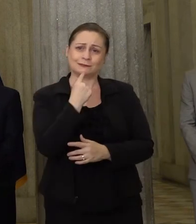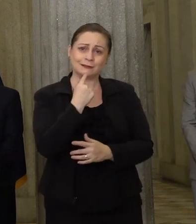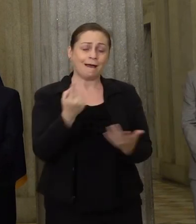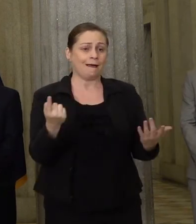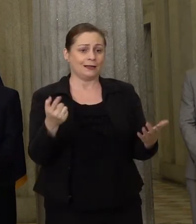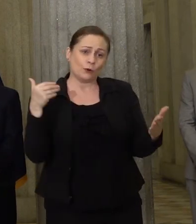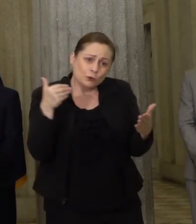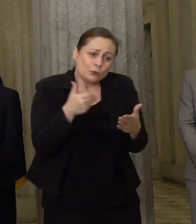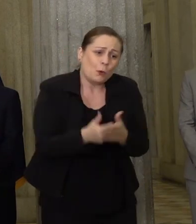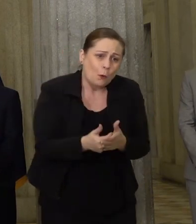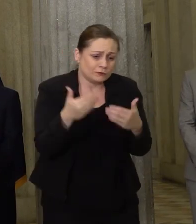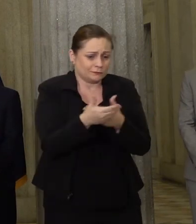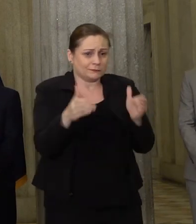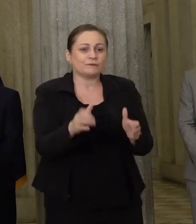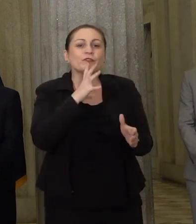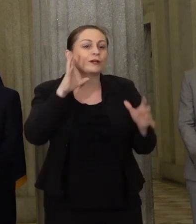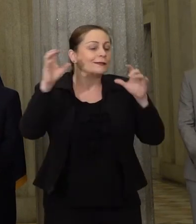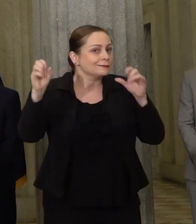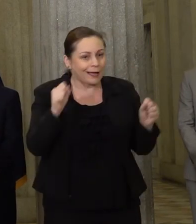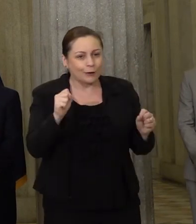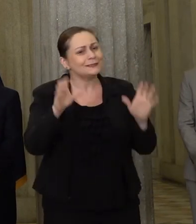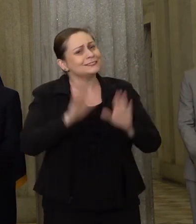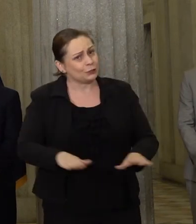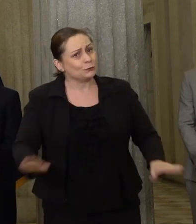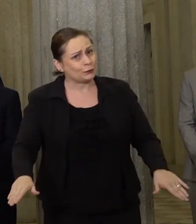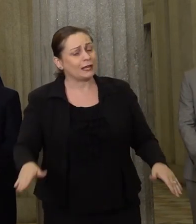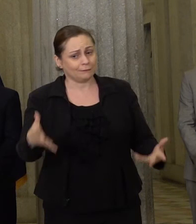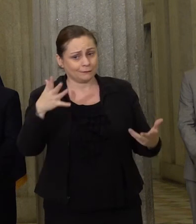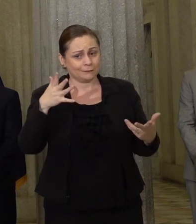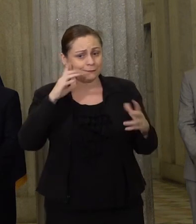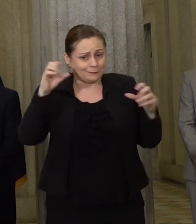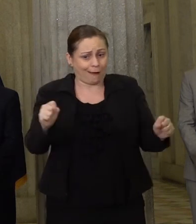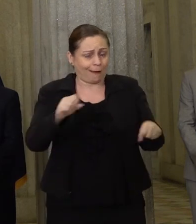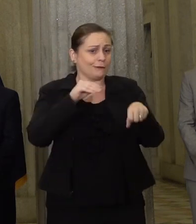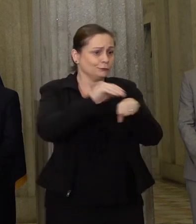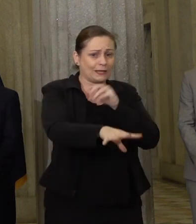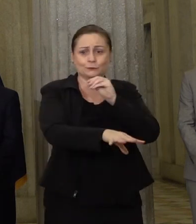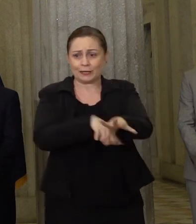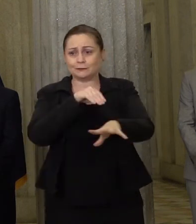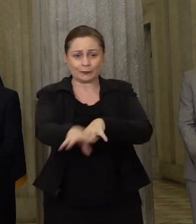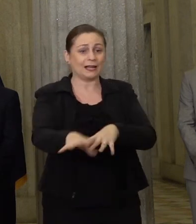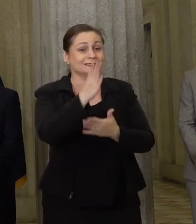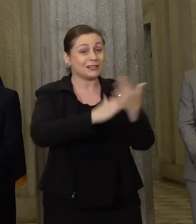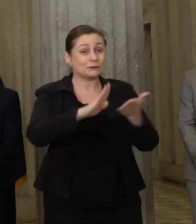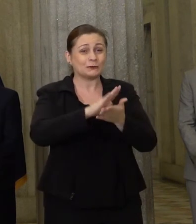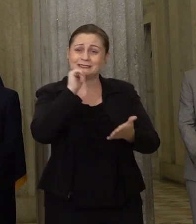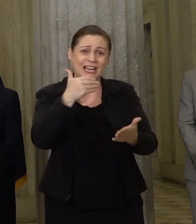closed compact spaces and talking loudly like you would Yes. with children for potential to spread or ventilation perhaps in some of these